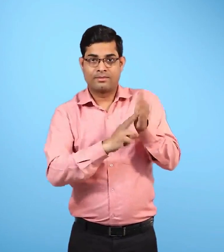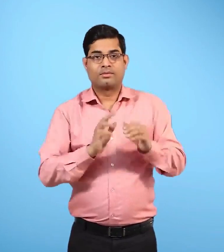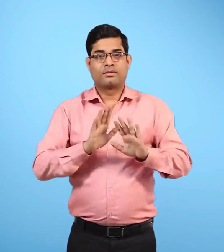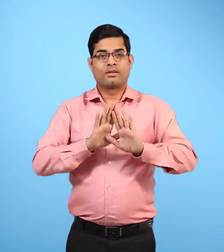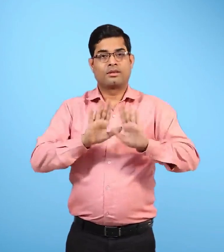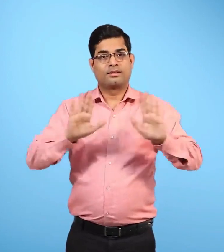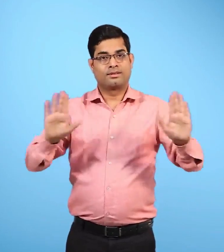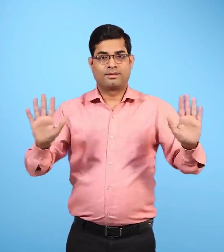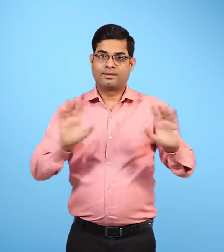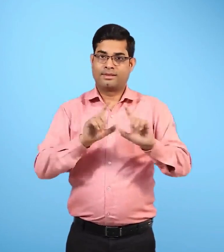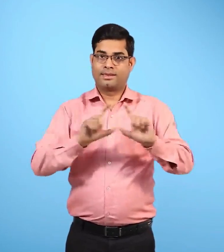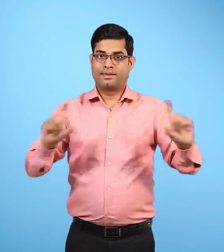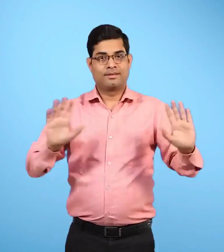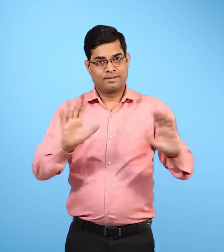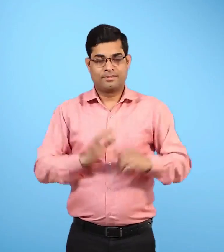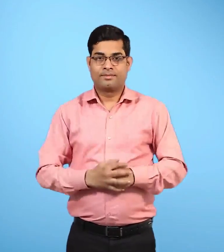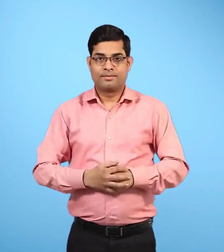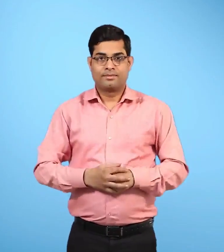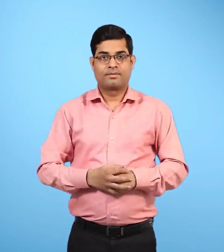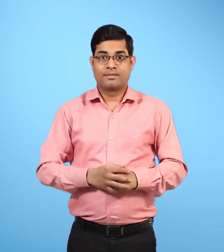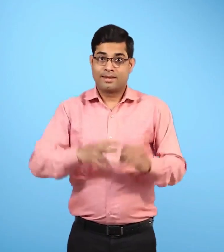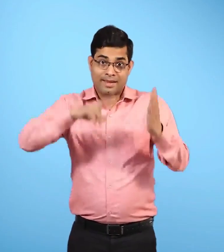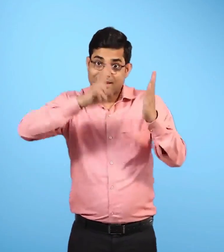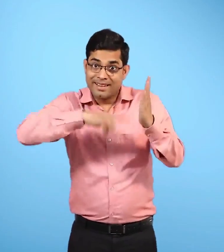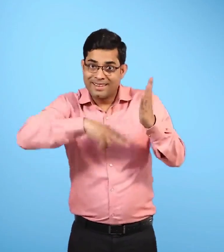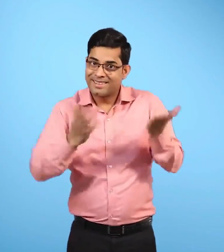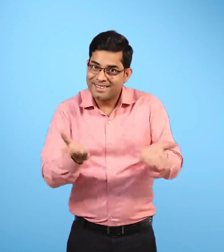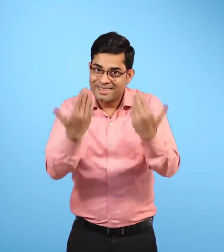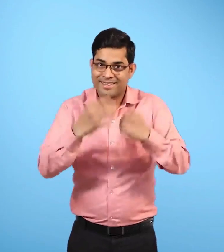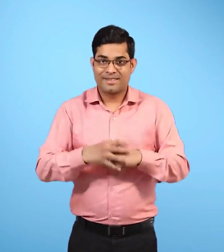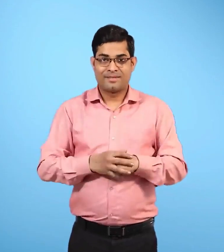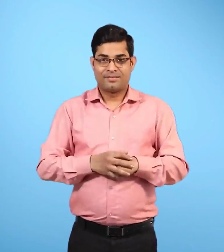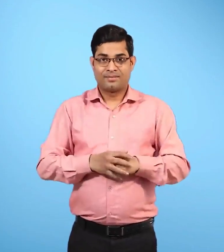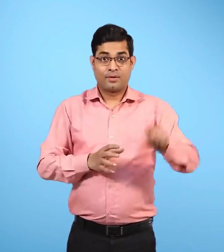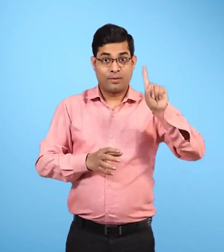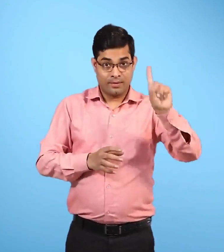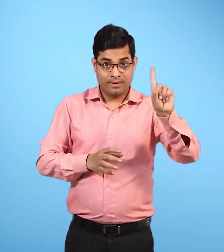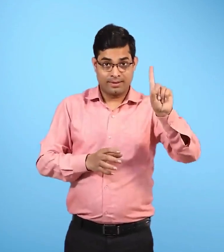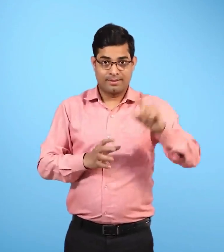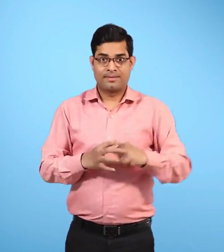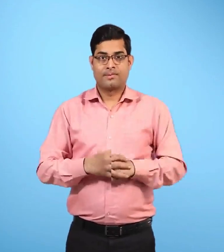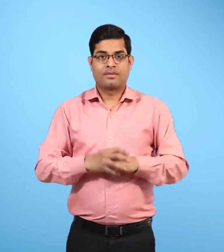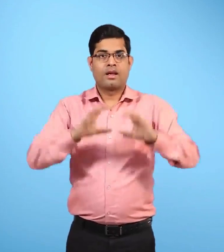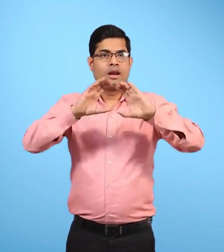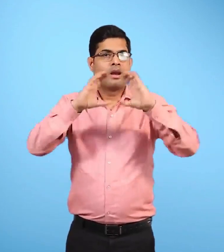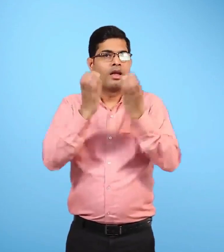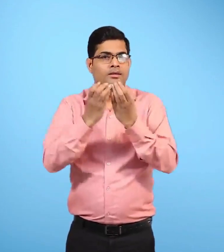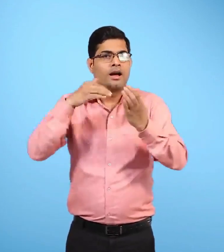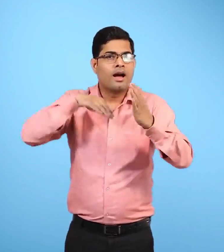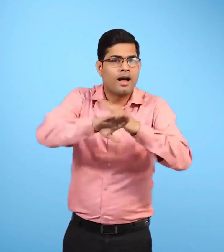Here, clear. Let's read. 1. What activity